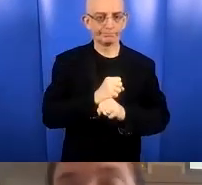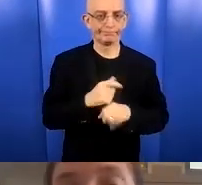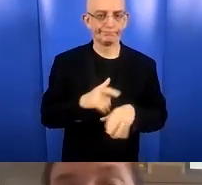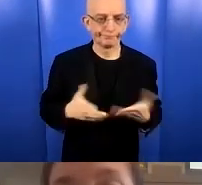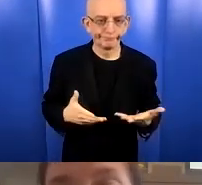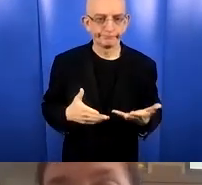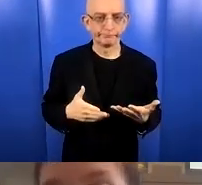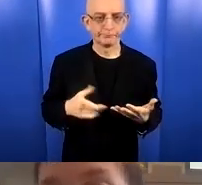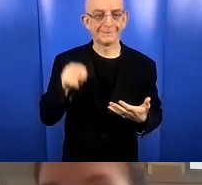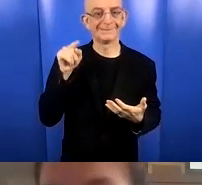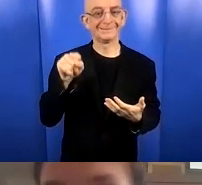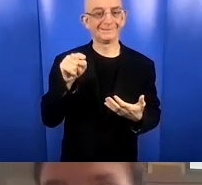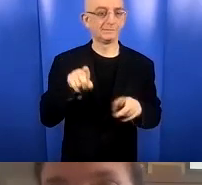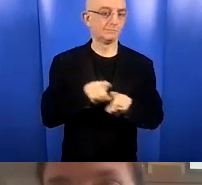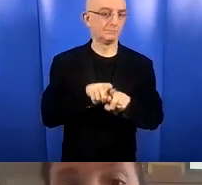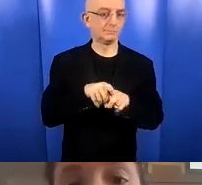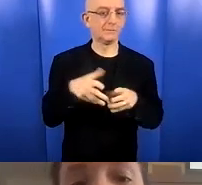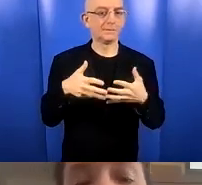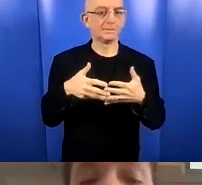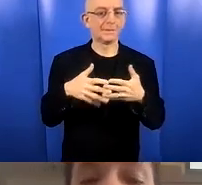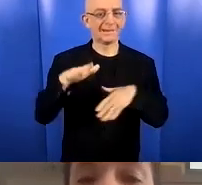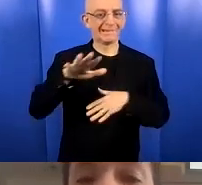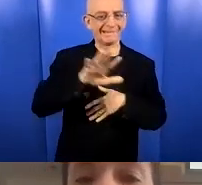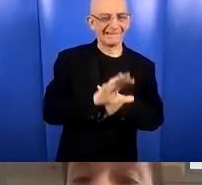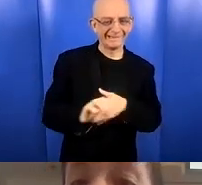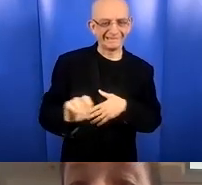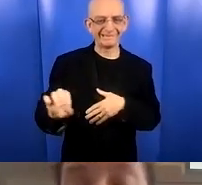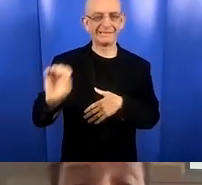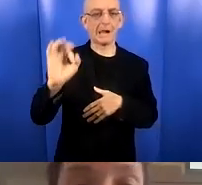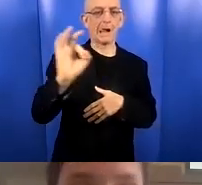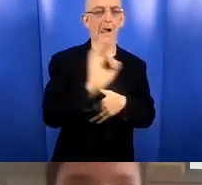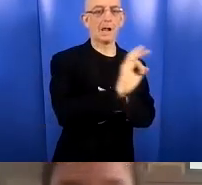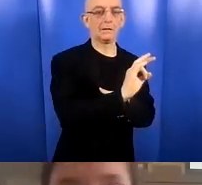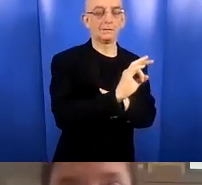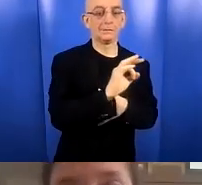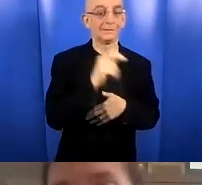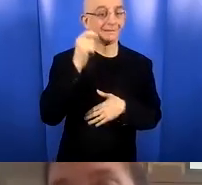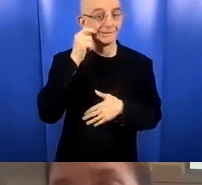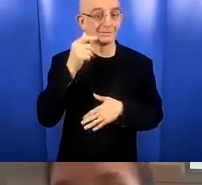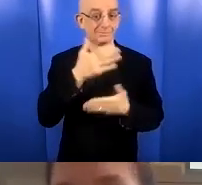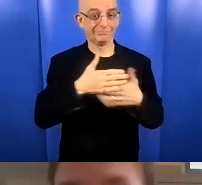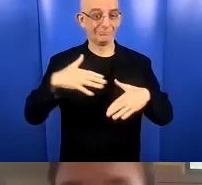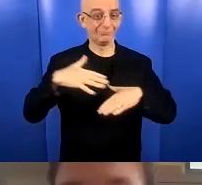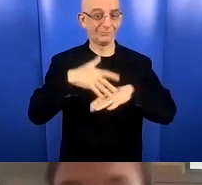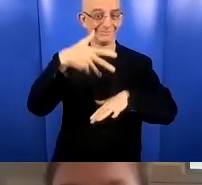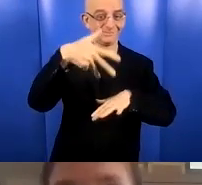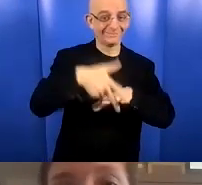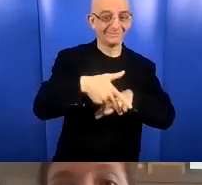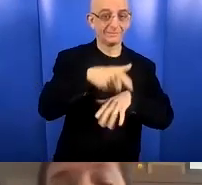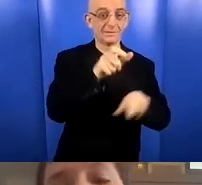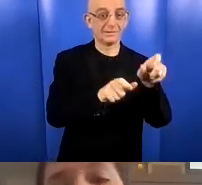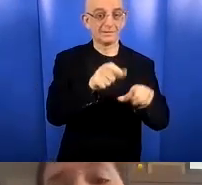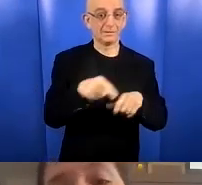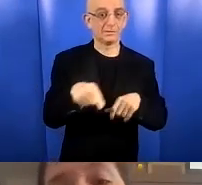seen very commonly targeted as well. People fighting for labor rights, especially in Europe and Central